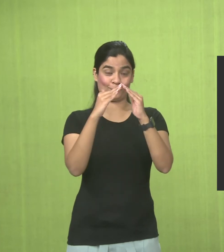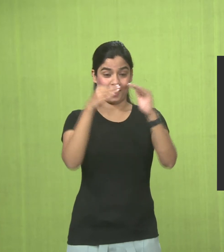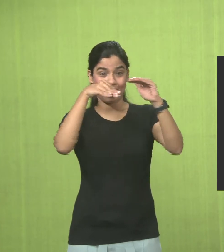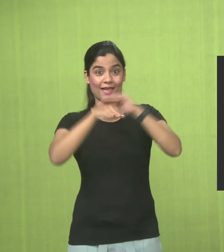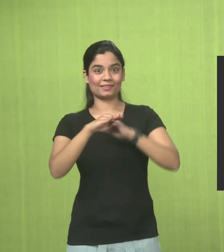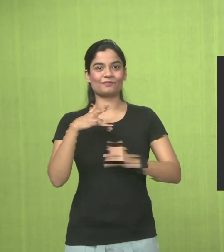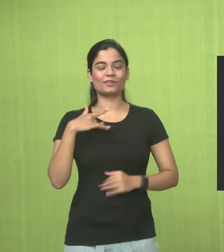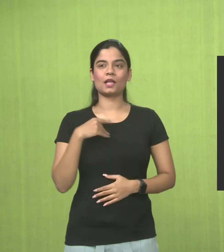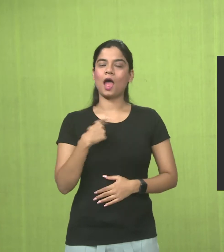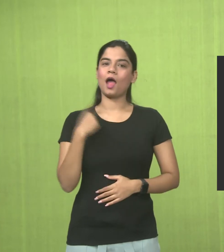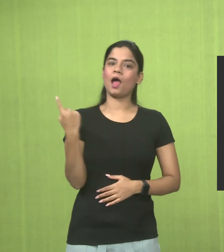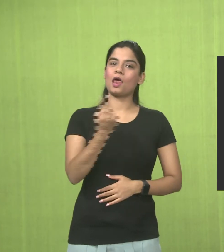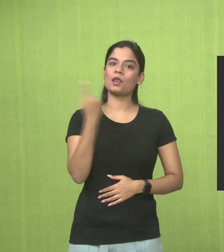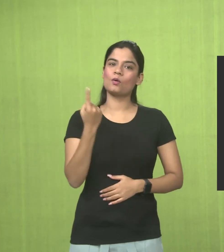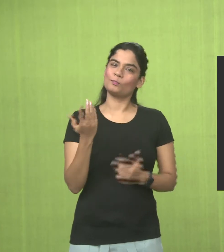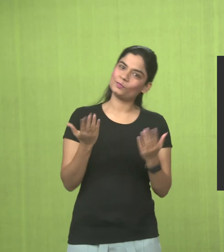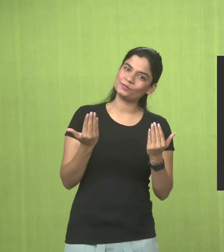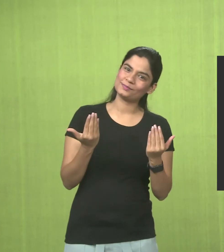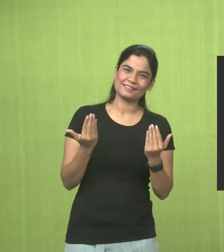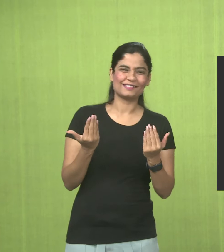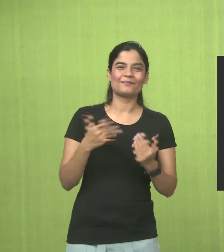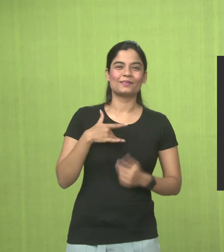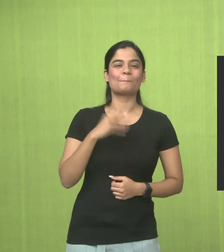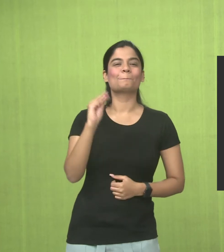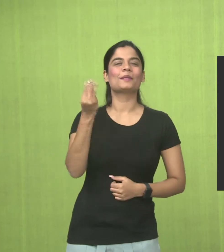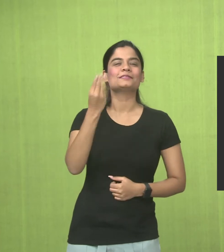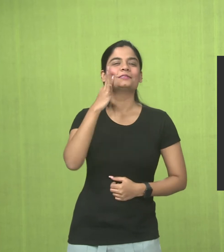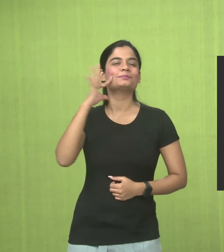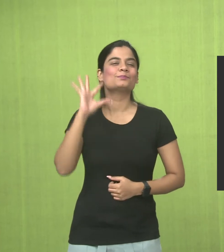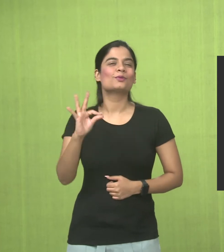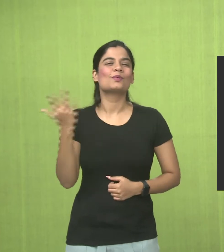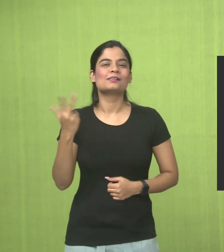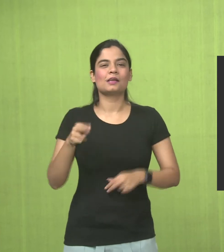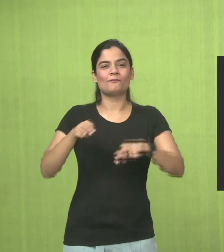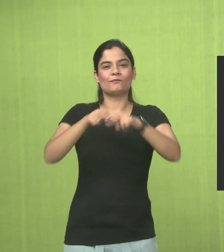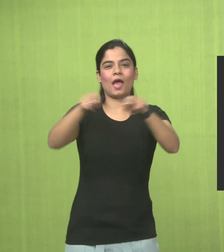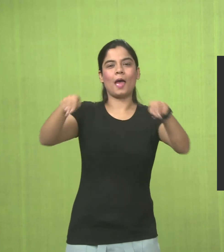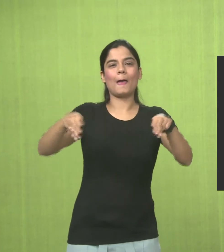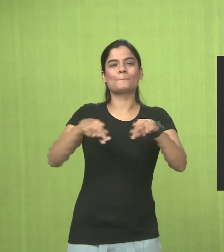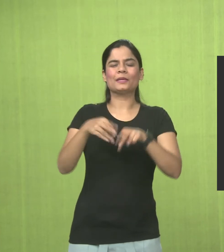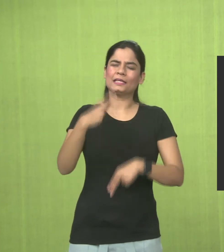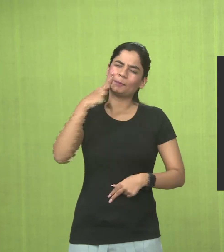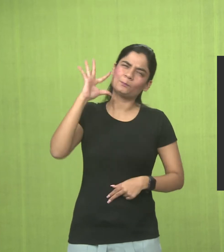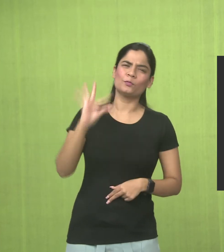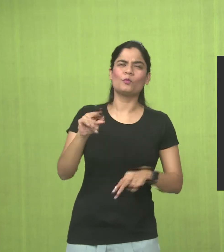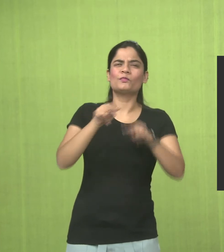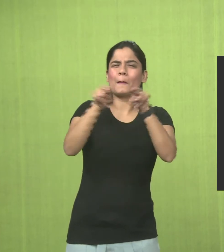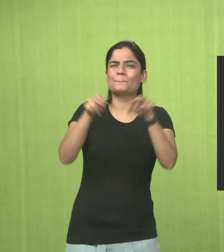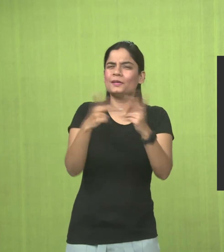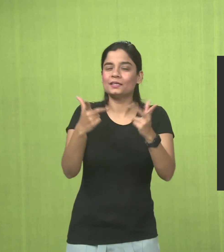Home science fulfills our need as an individual. An individual cannot work in isolation. We need a